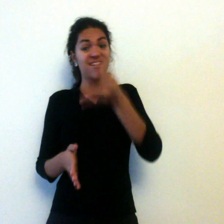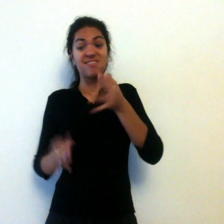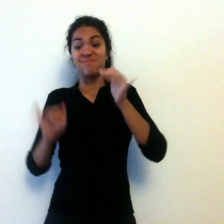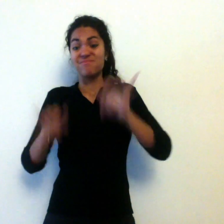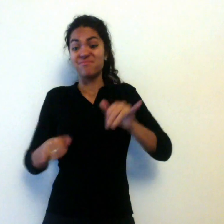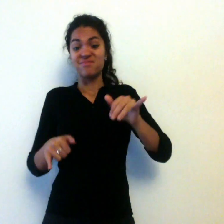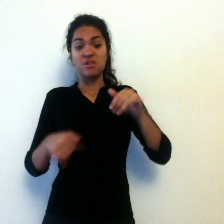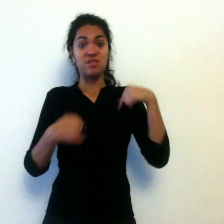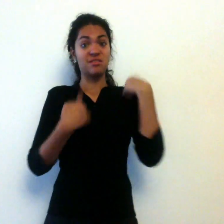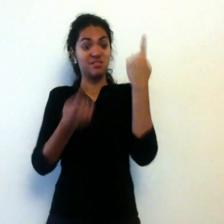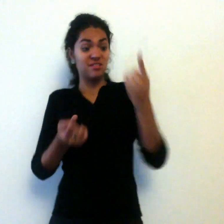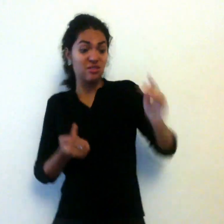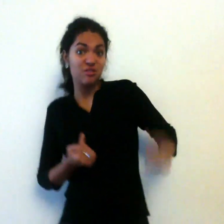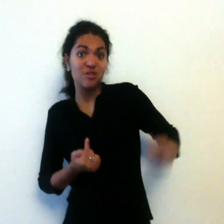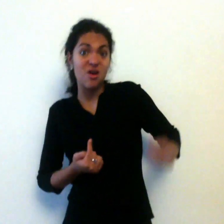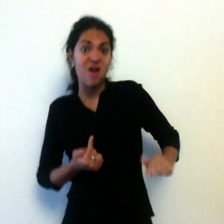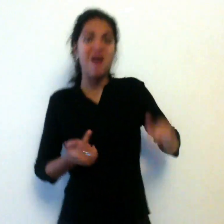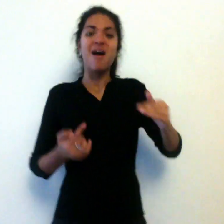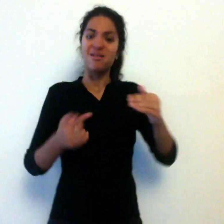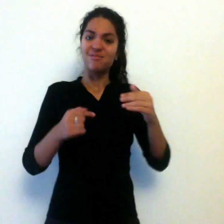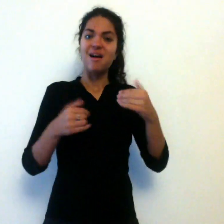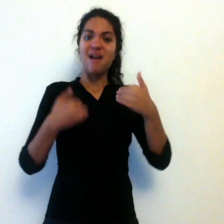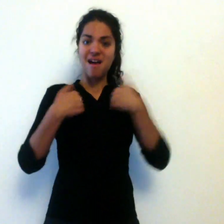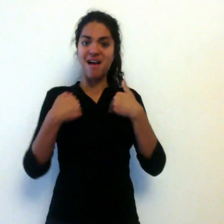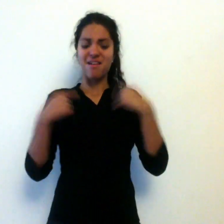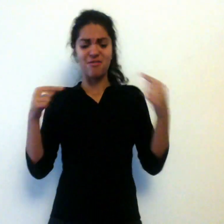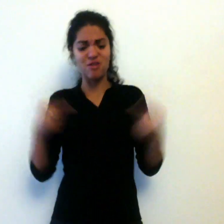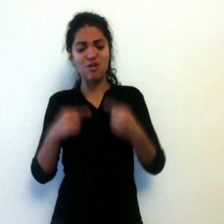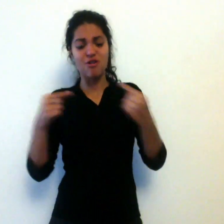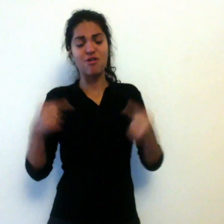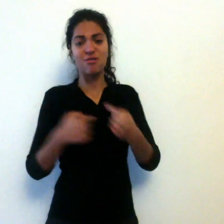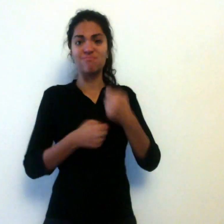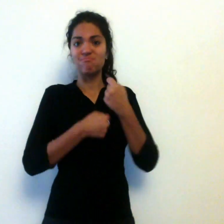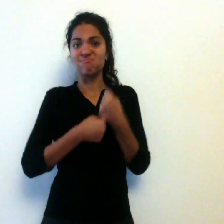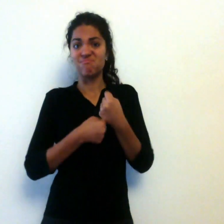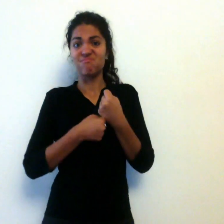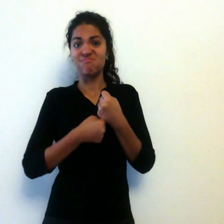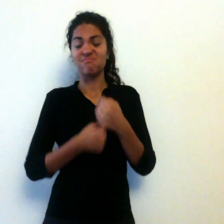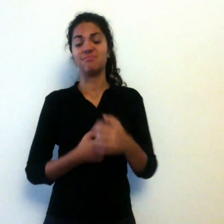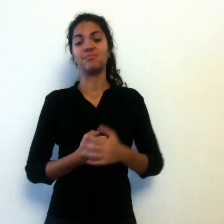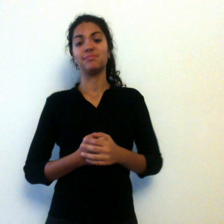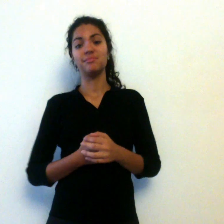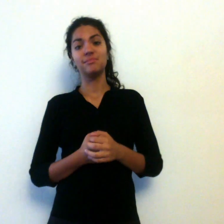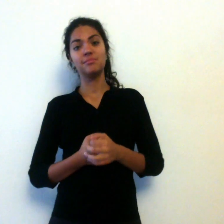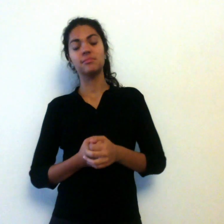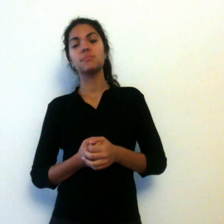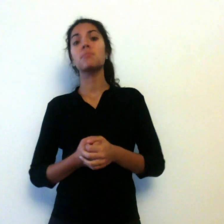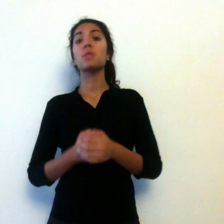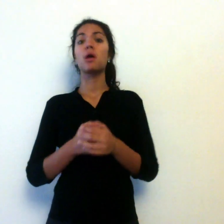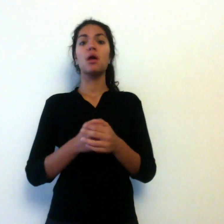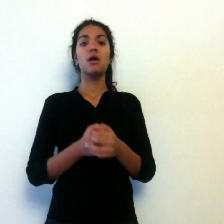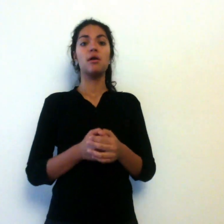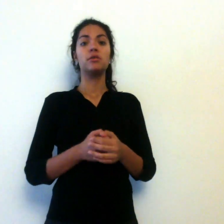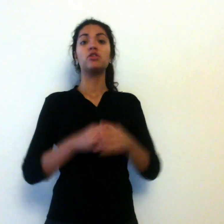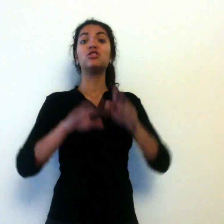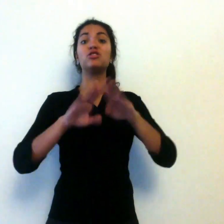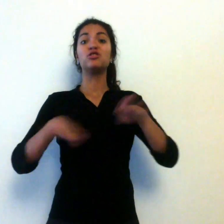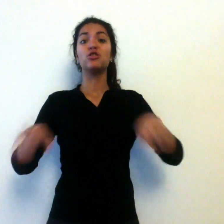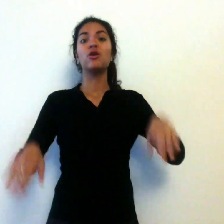It is vitally important what your children hear you saying to them. It is vitally important